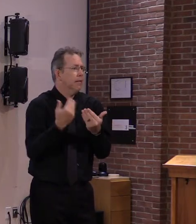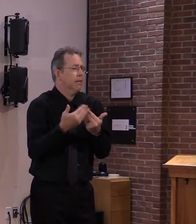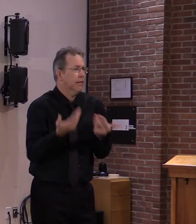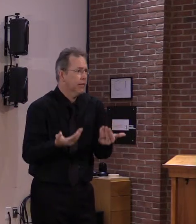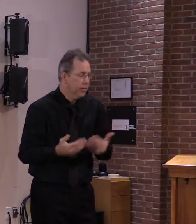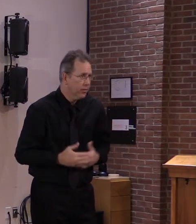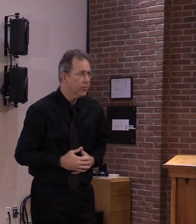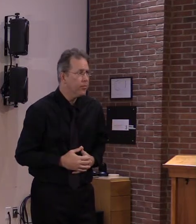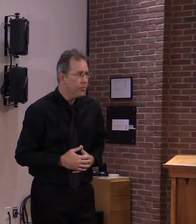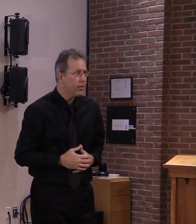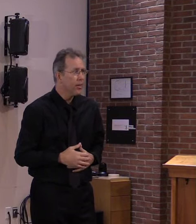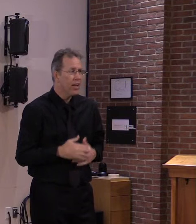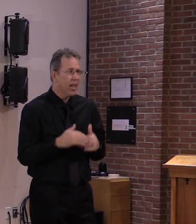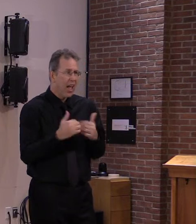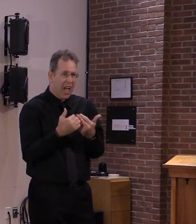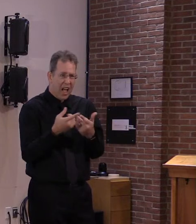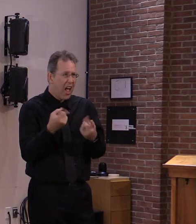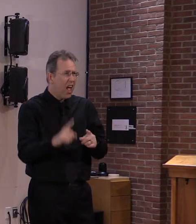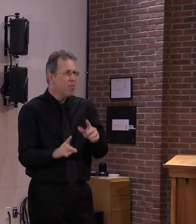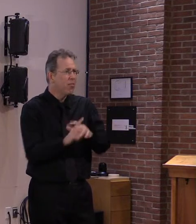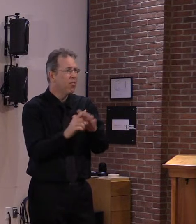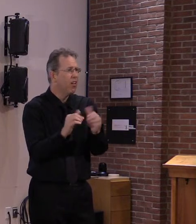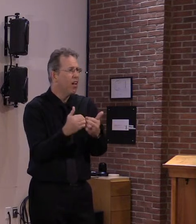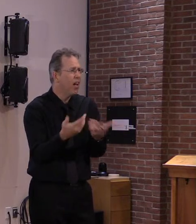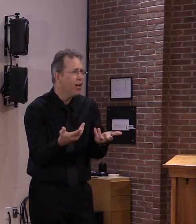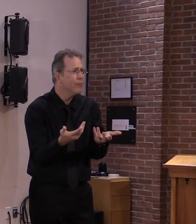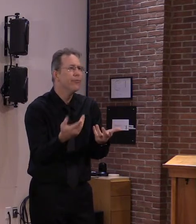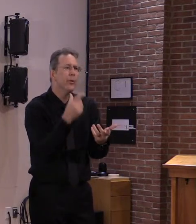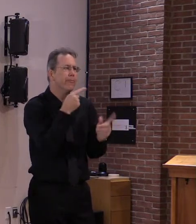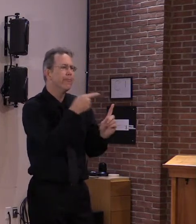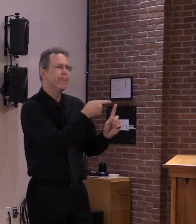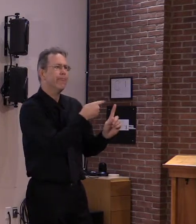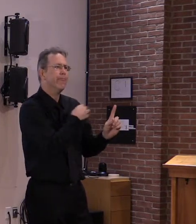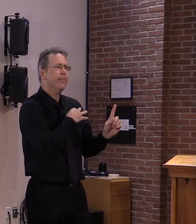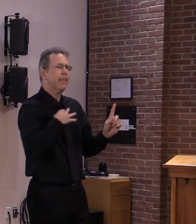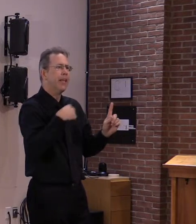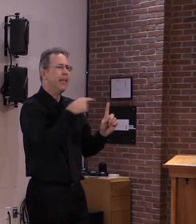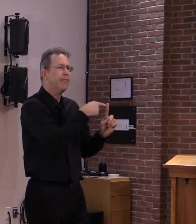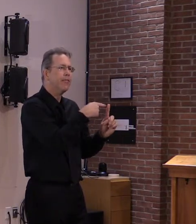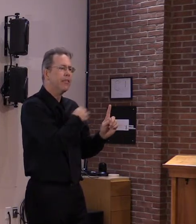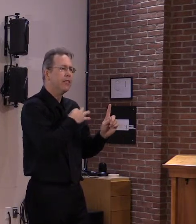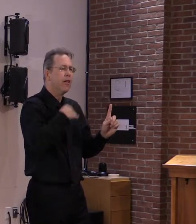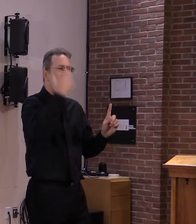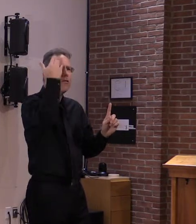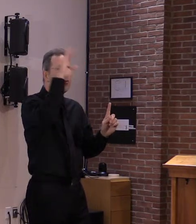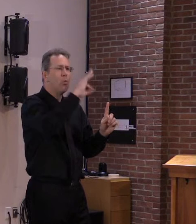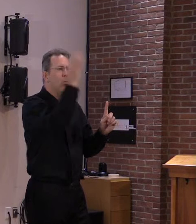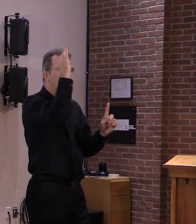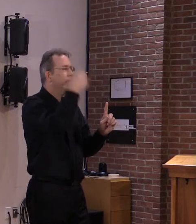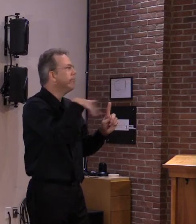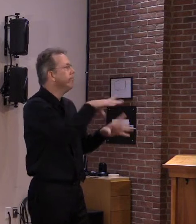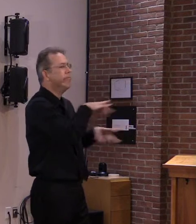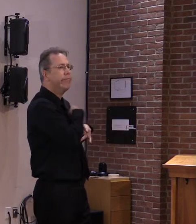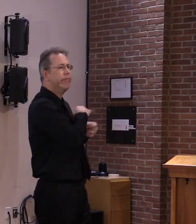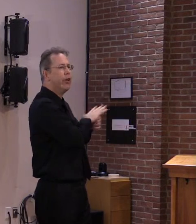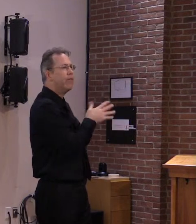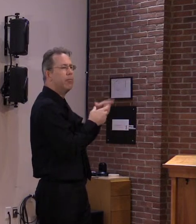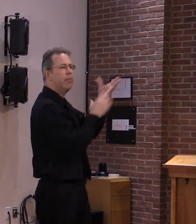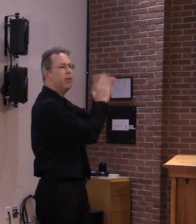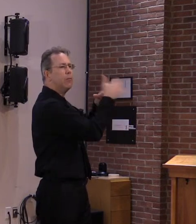policy, including the administration of our Smarter Balanced Assessment, or SBAC. We are now starting to have those discussions